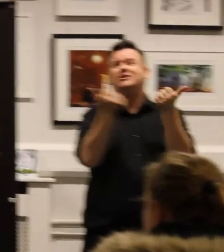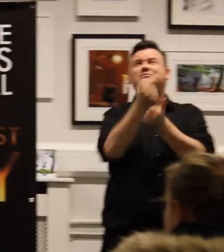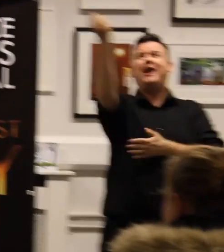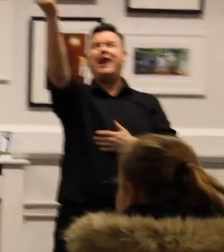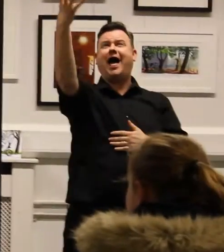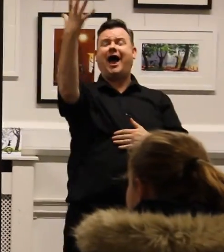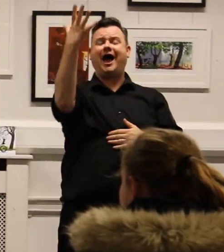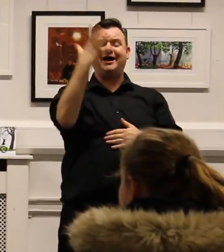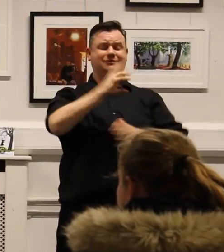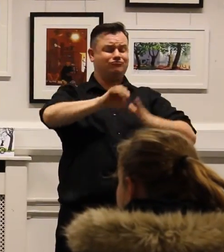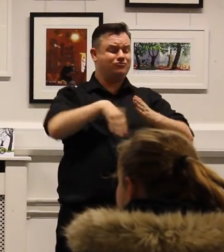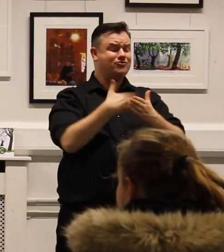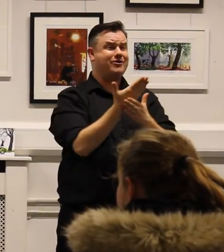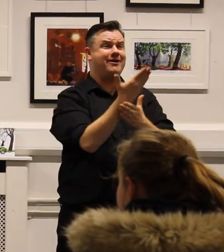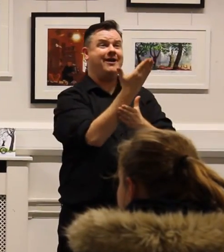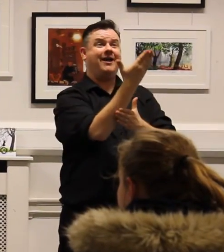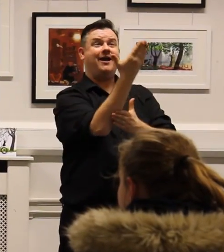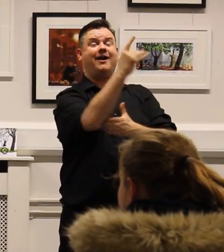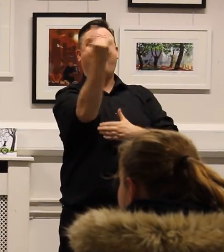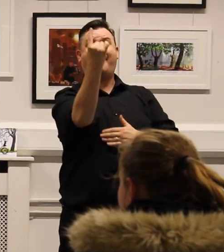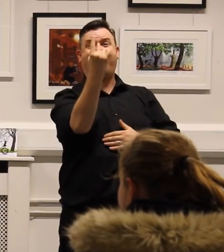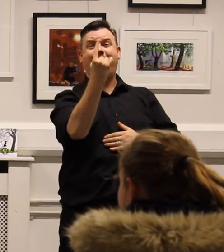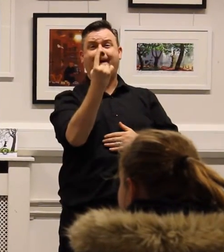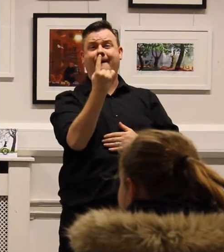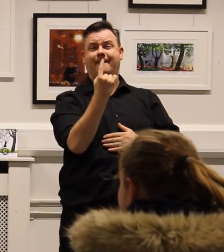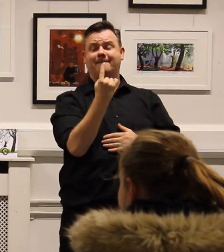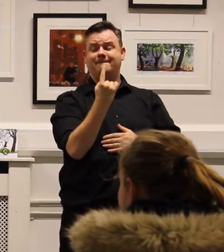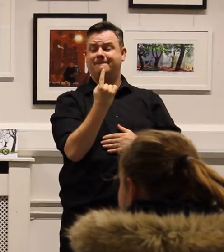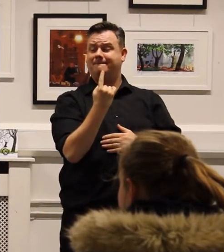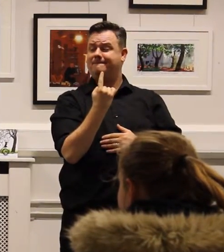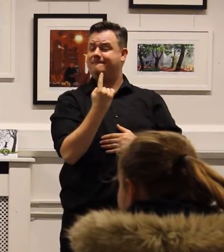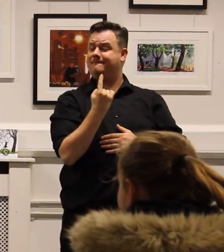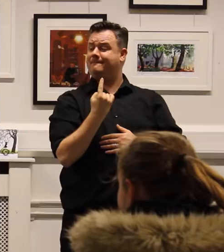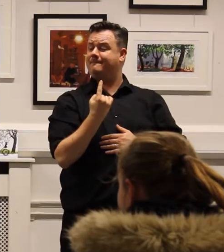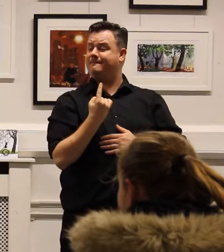light. Spring is within sight.